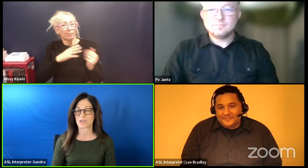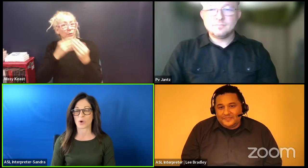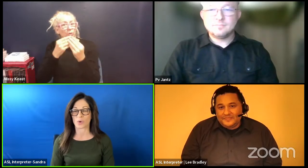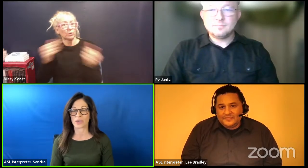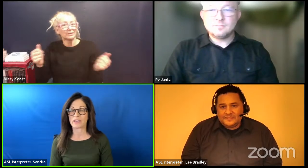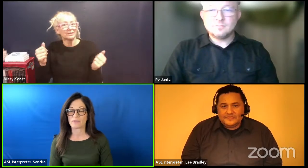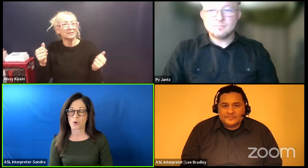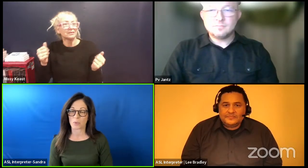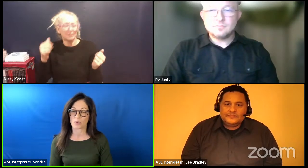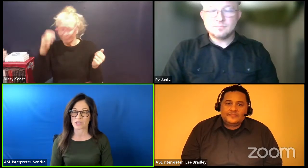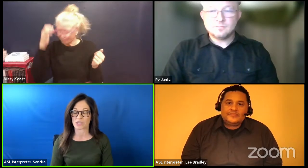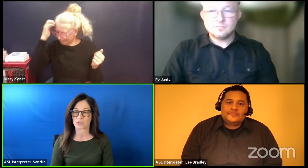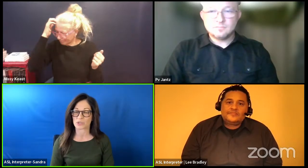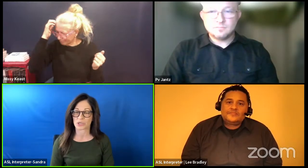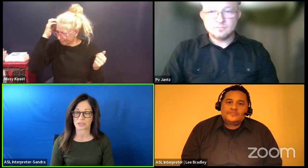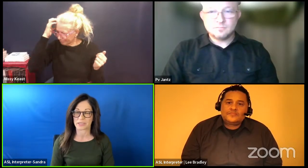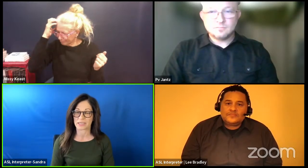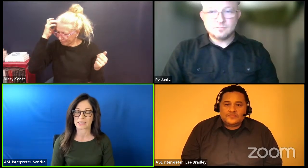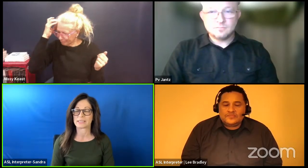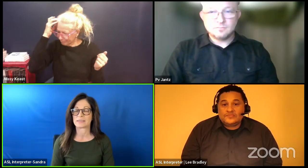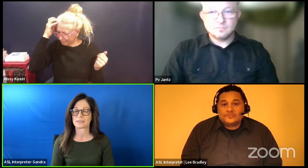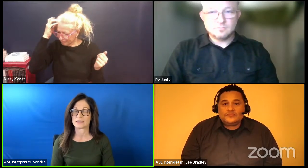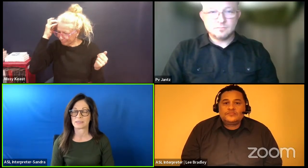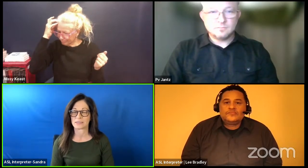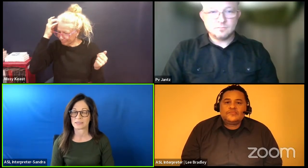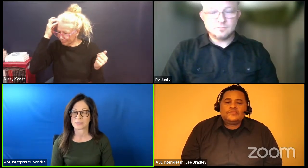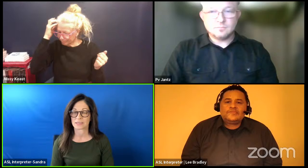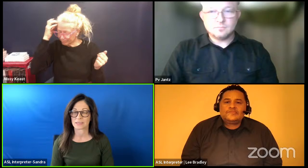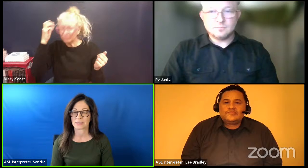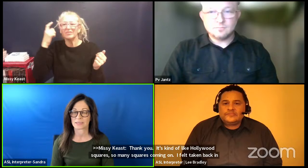All right, so an informal resolution.